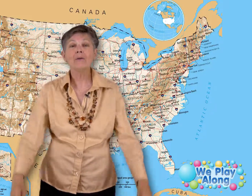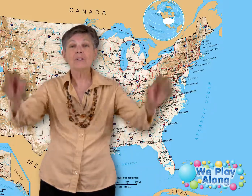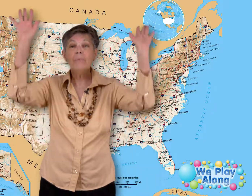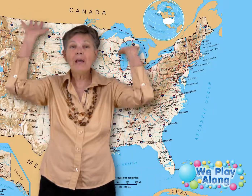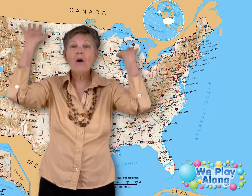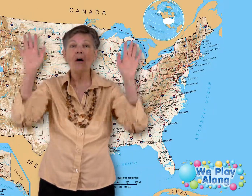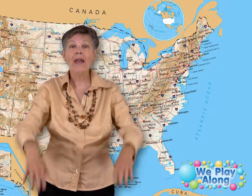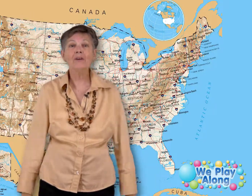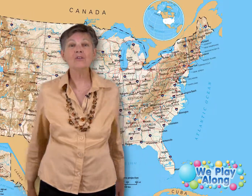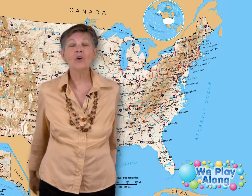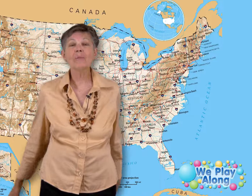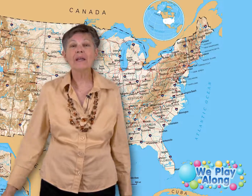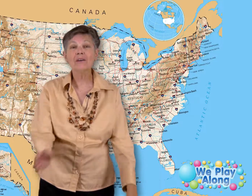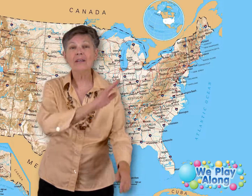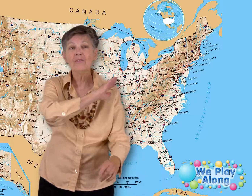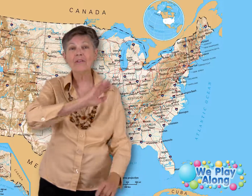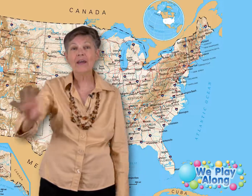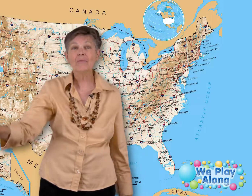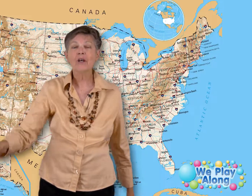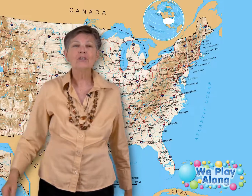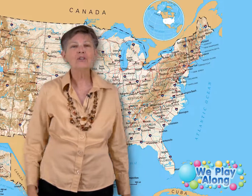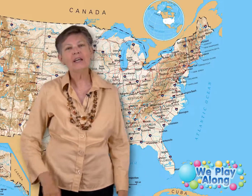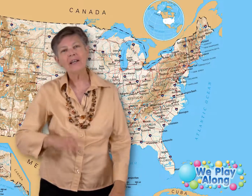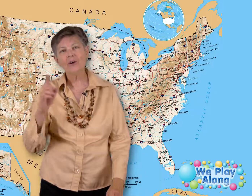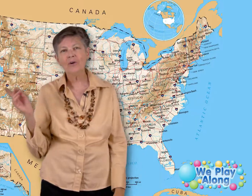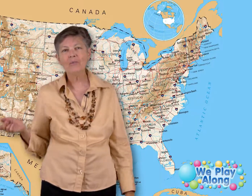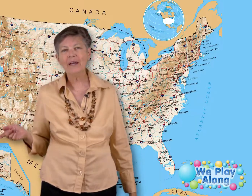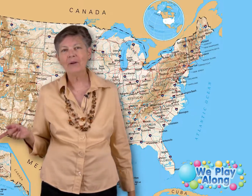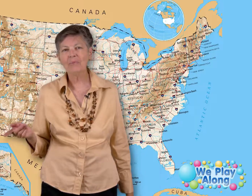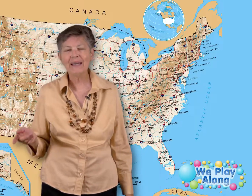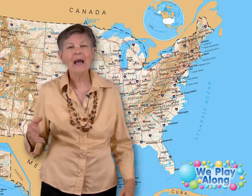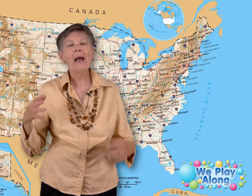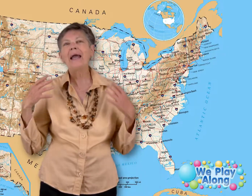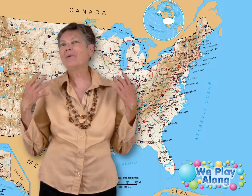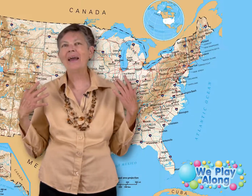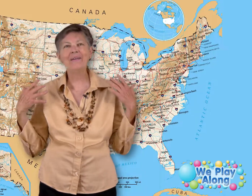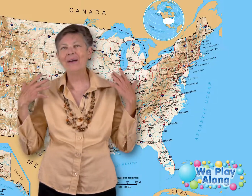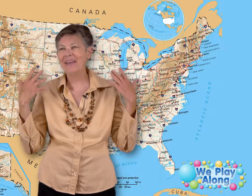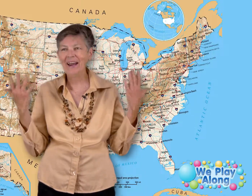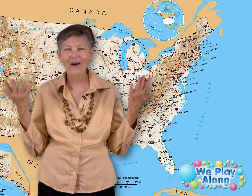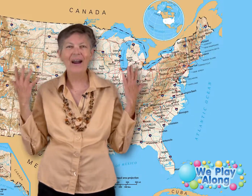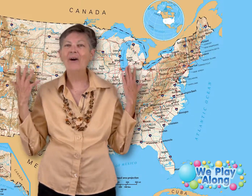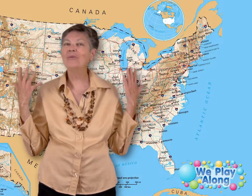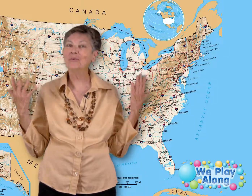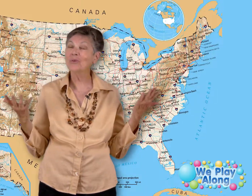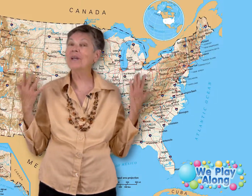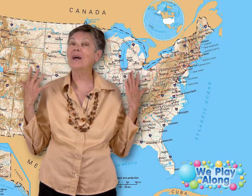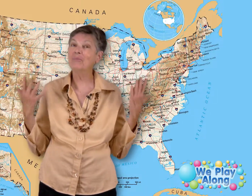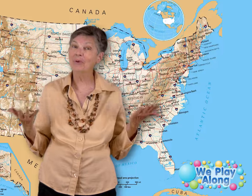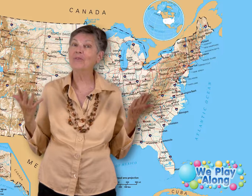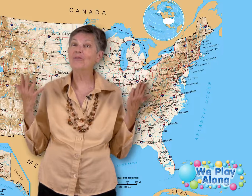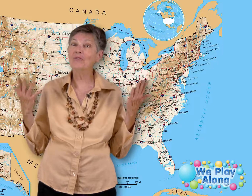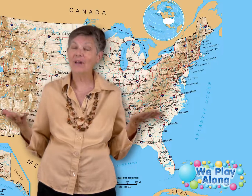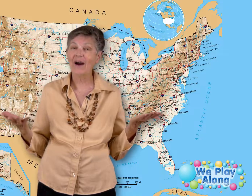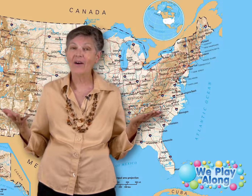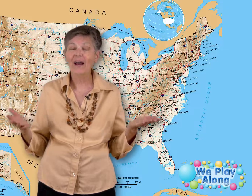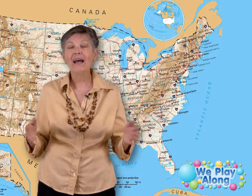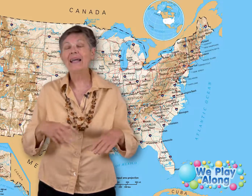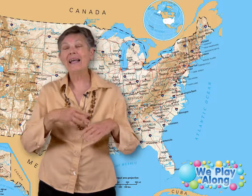a big old hailstorm and killed everything. So she had to go to Plan B. Anyway, they are truly a beautiful flower. That has